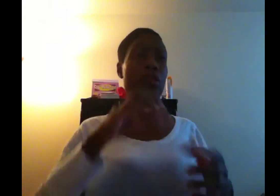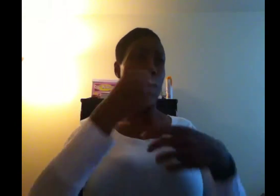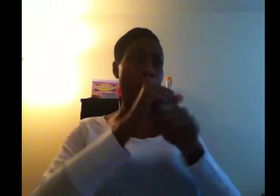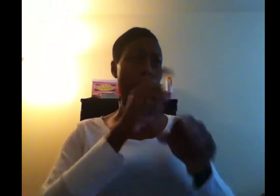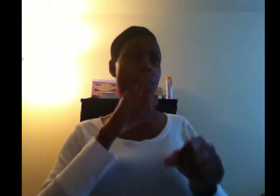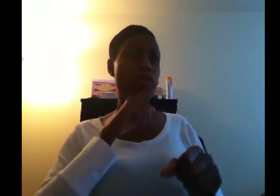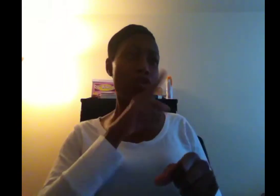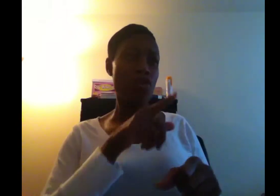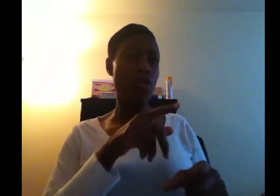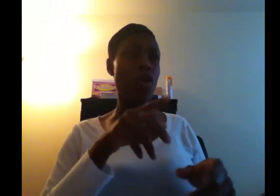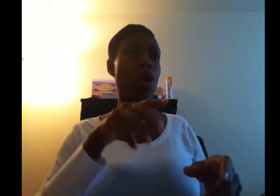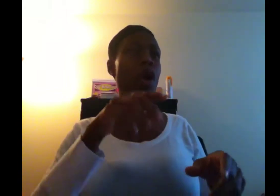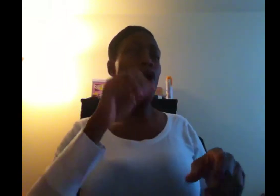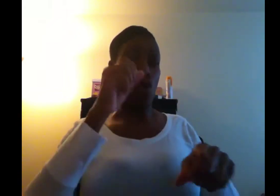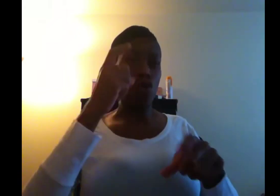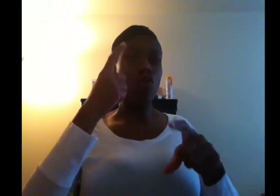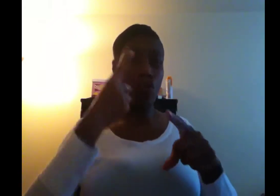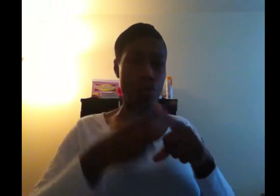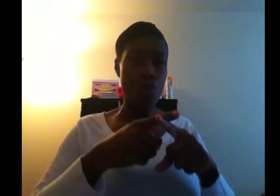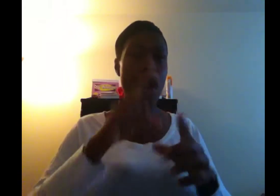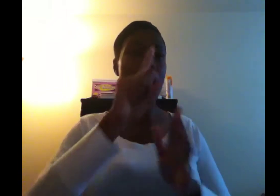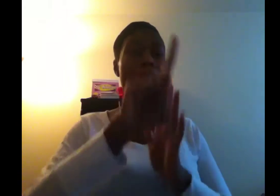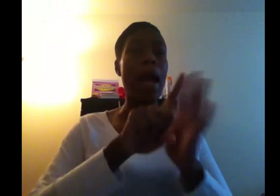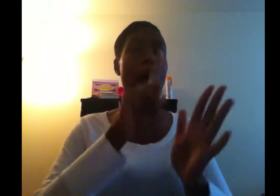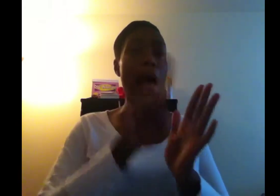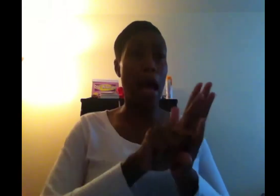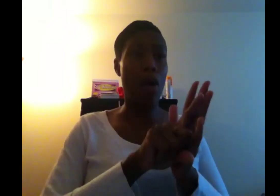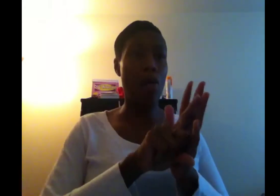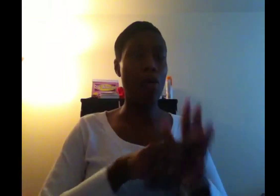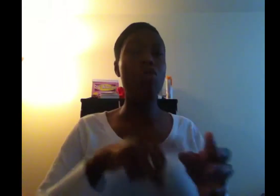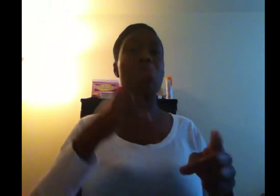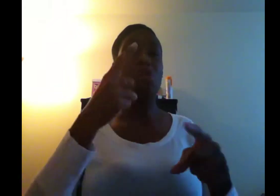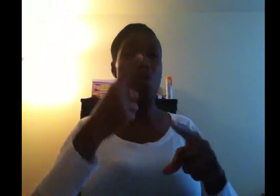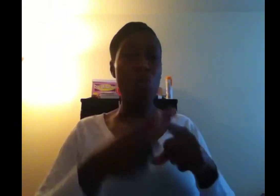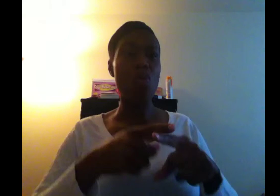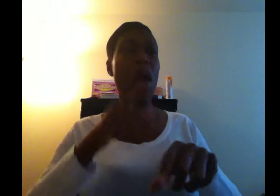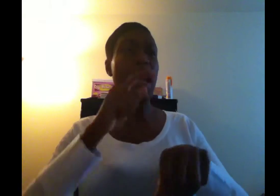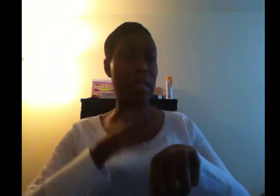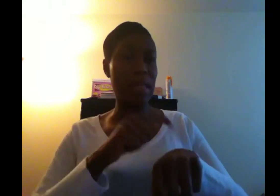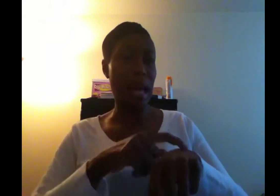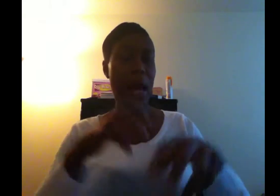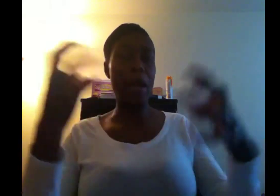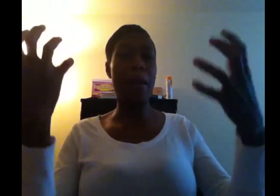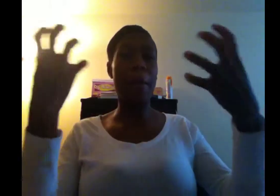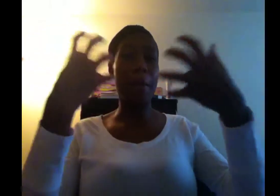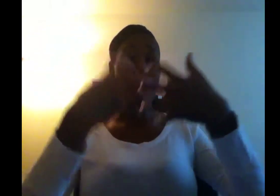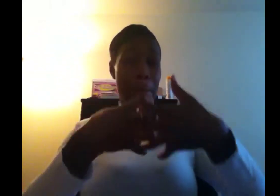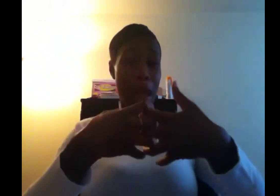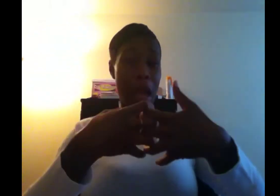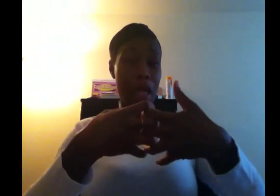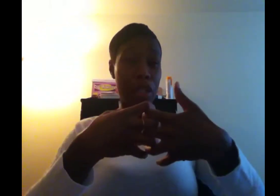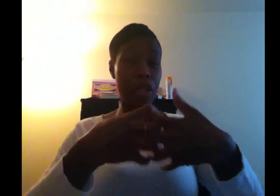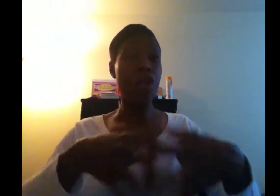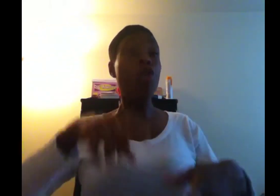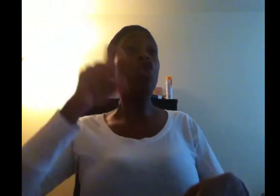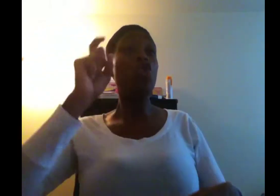the information you've inputted actually matches what is supposed to be there, so that you haven't done something in